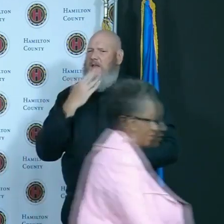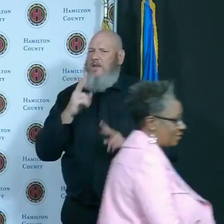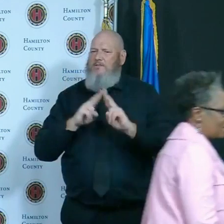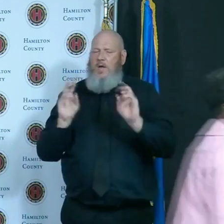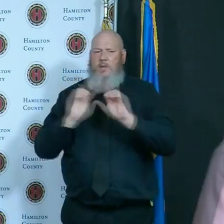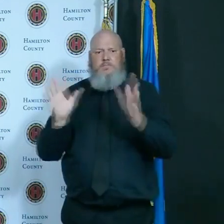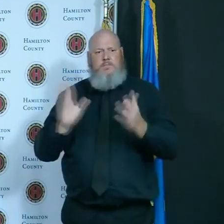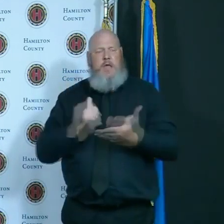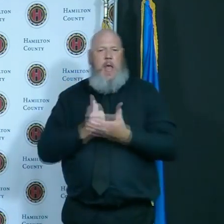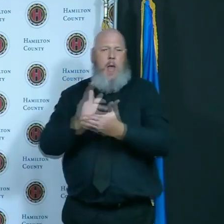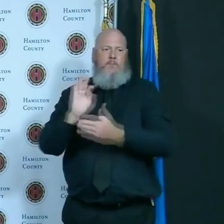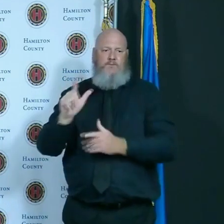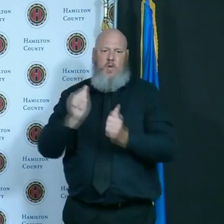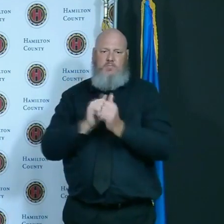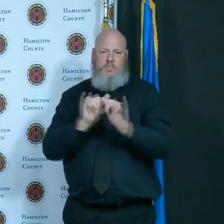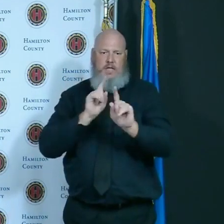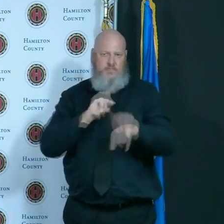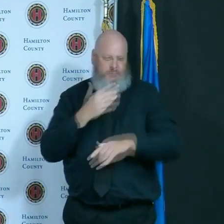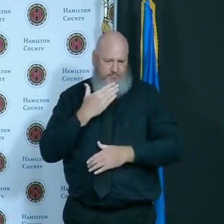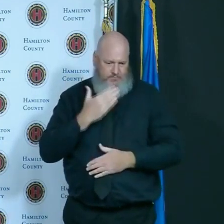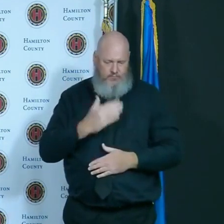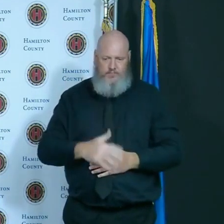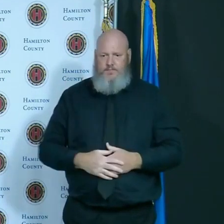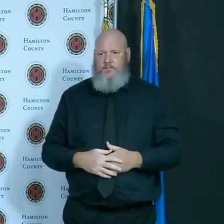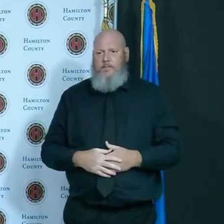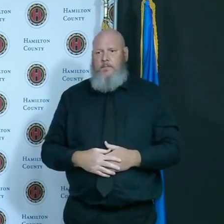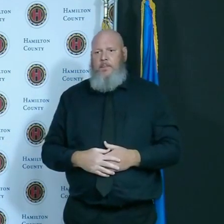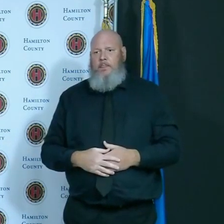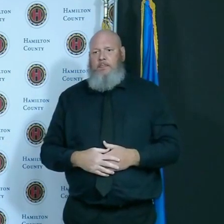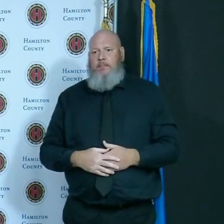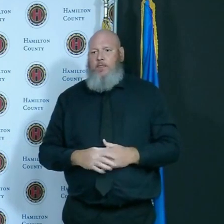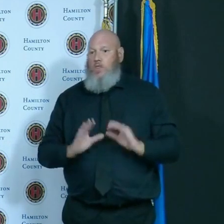Thank you. It does not appear that we have any other questions from reporters.